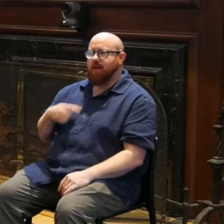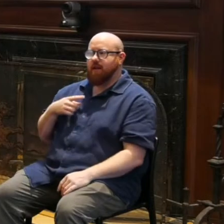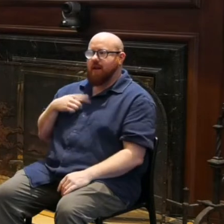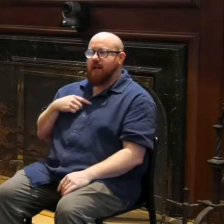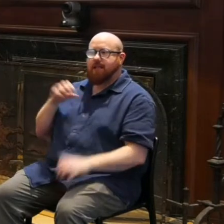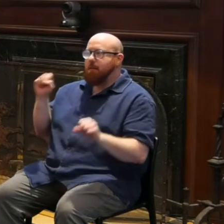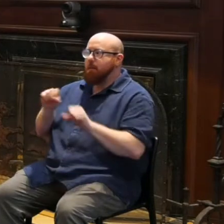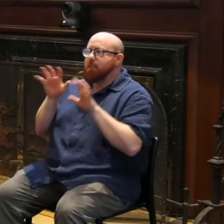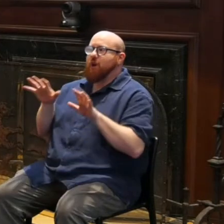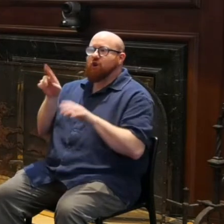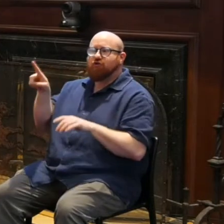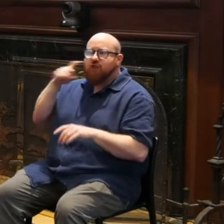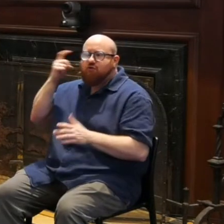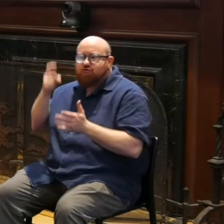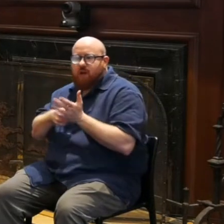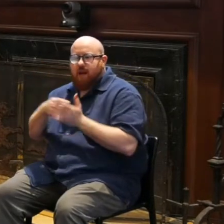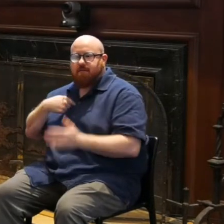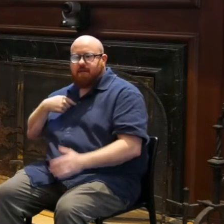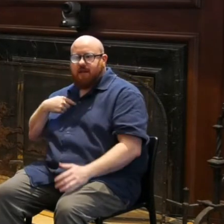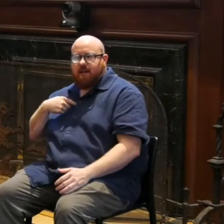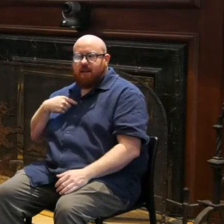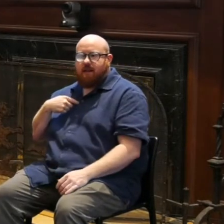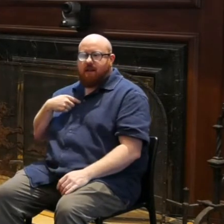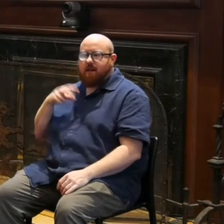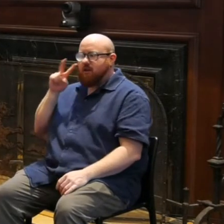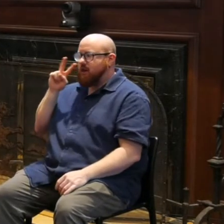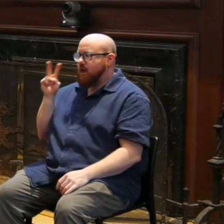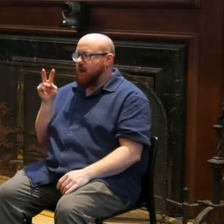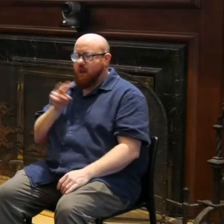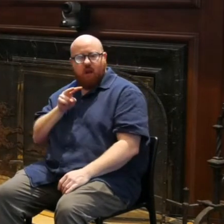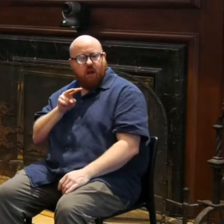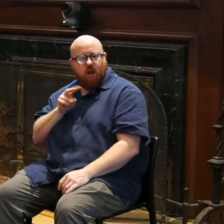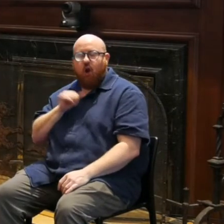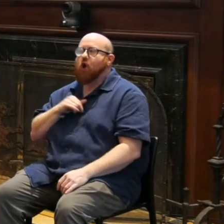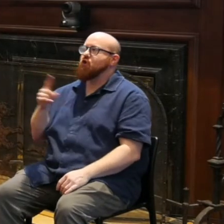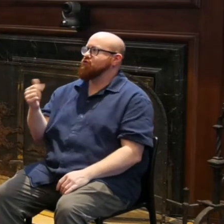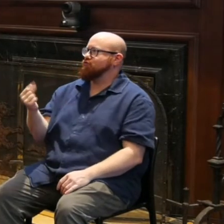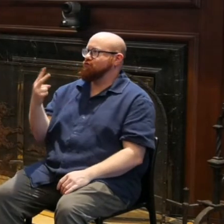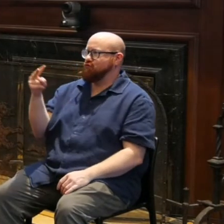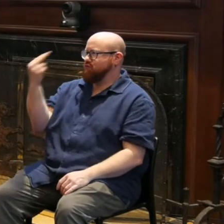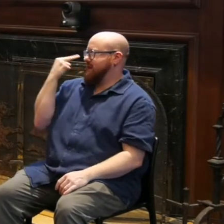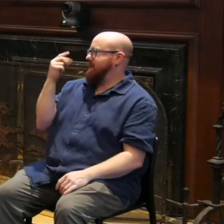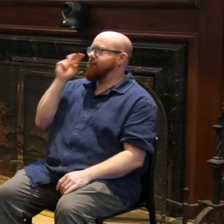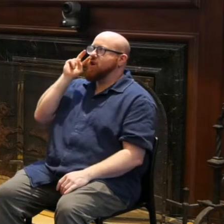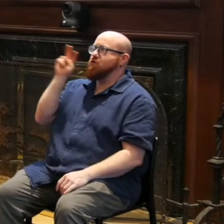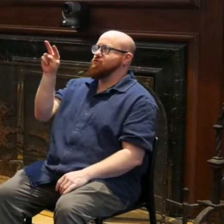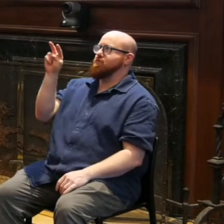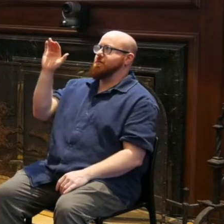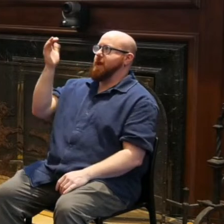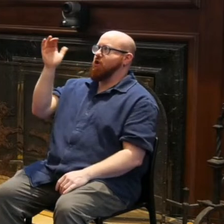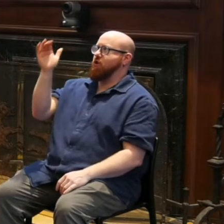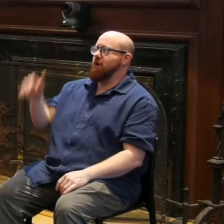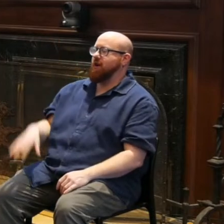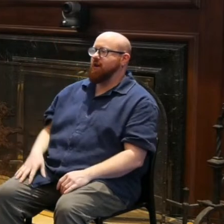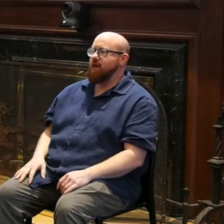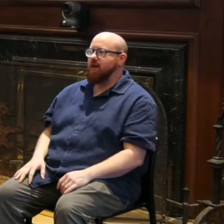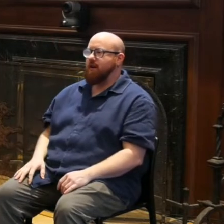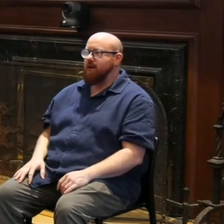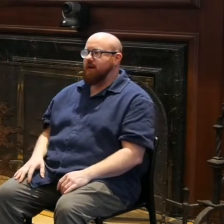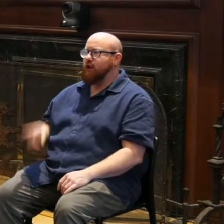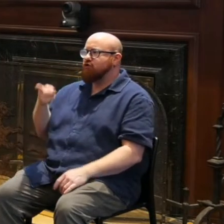she recognized me through a quick glance of her rear view mirror. She stopped kind of suddenly and